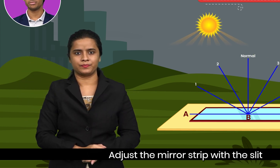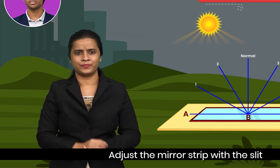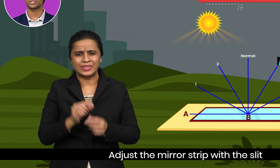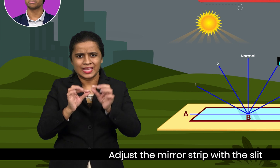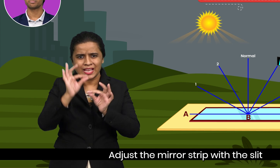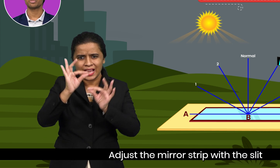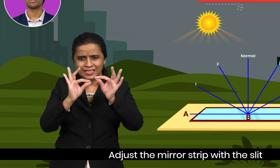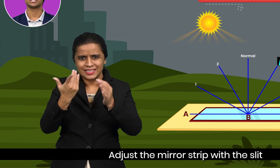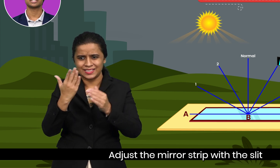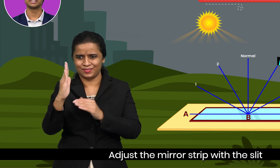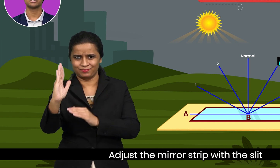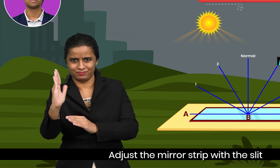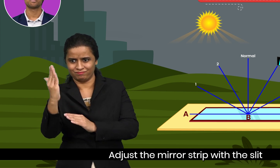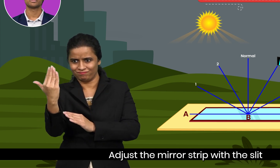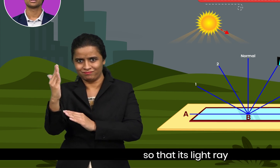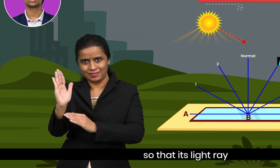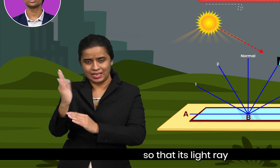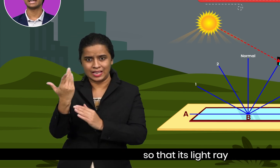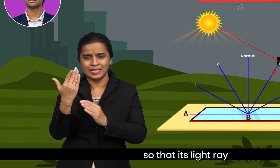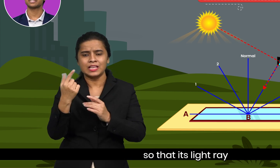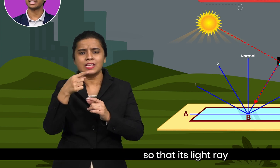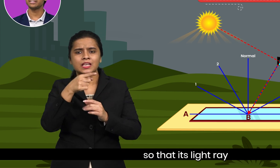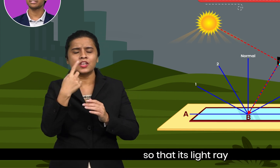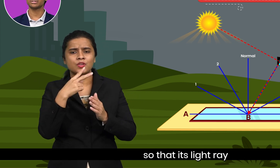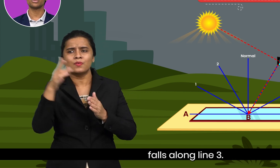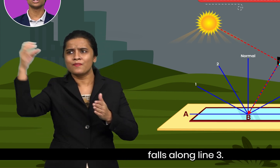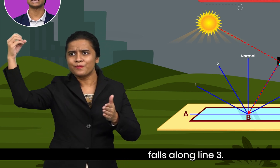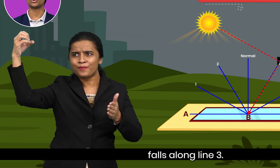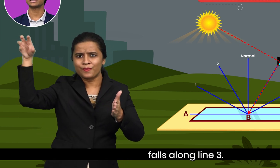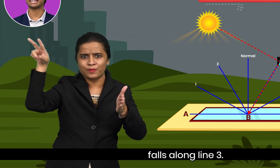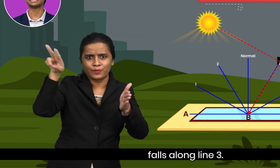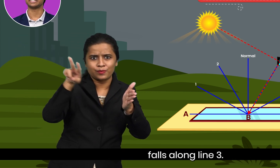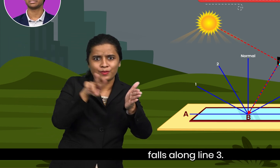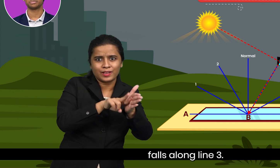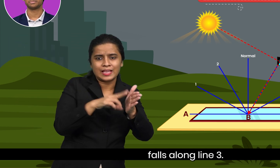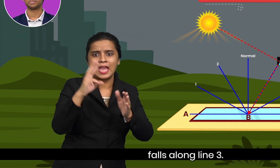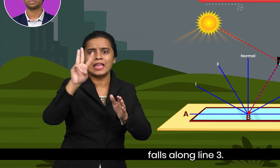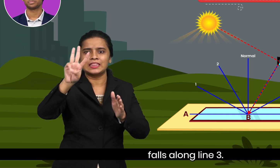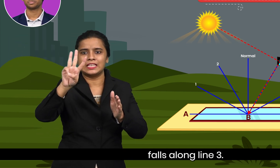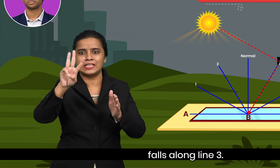Adjust the mirror strip with a slit so that its light ray falls along line 3.